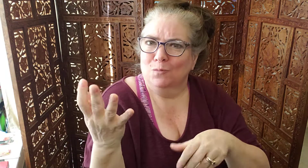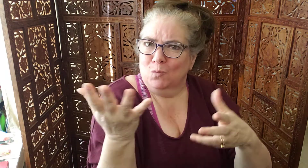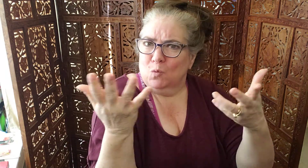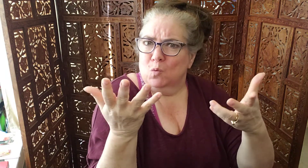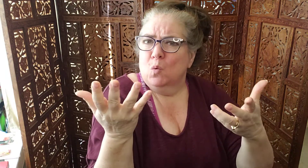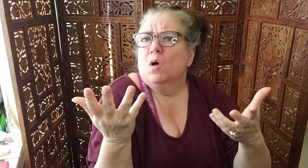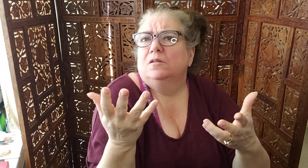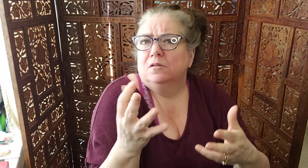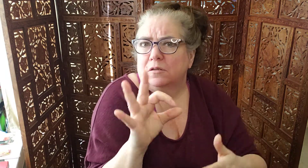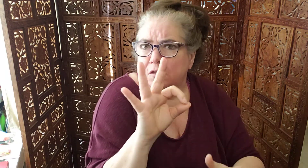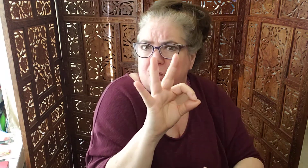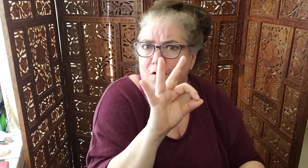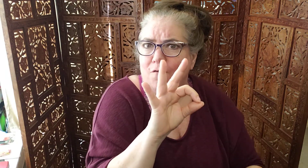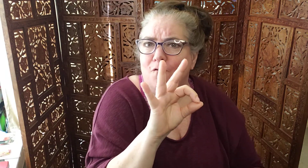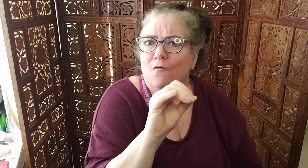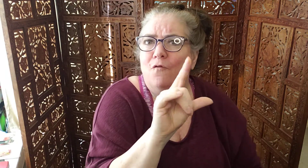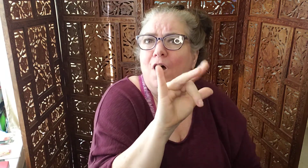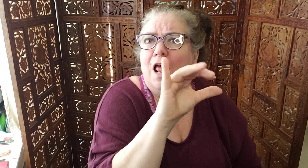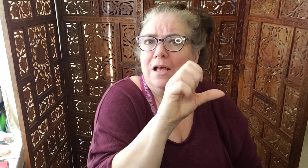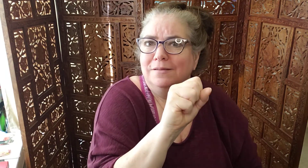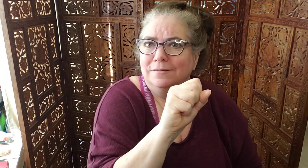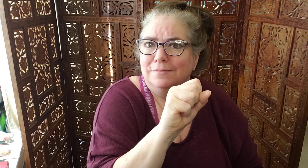This is Judi Dench.